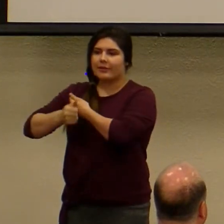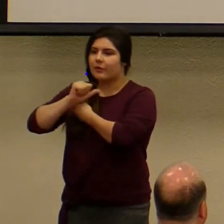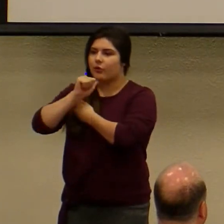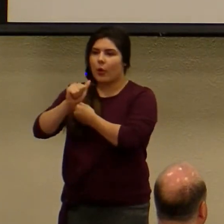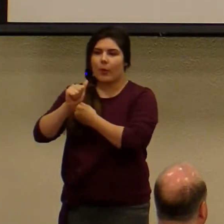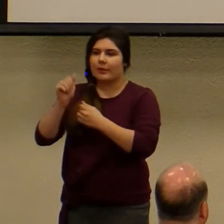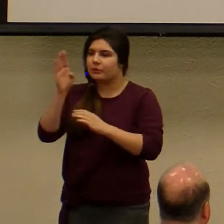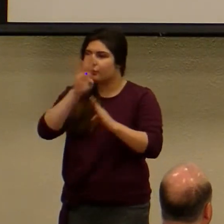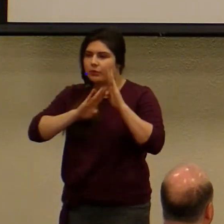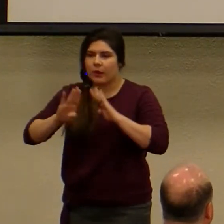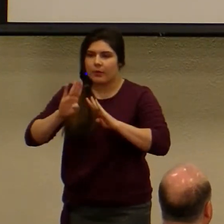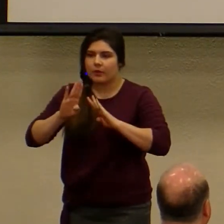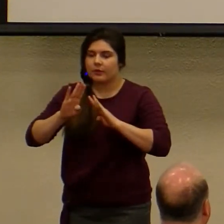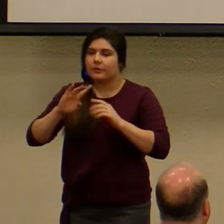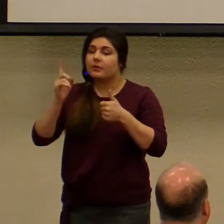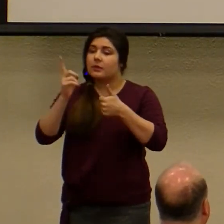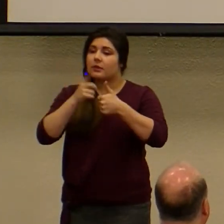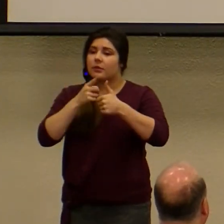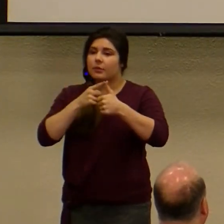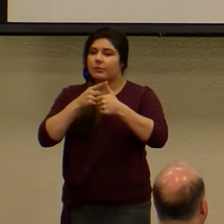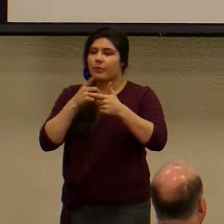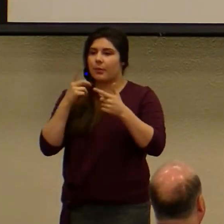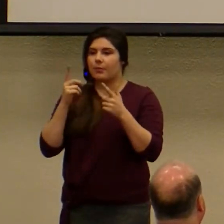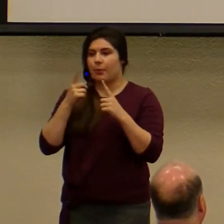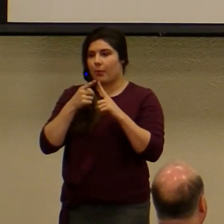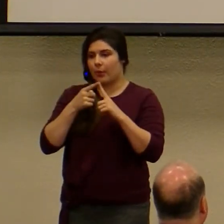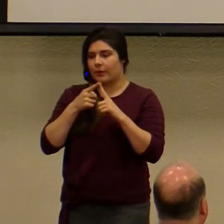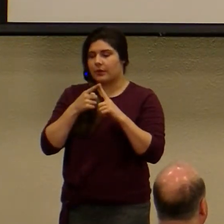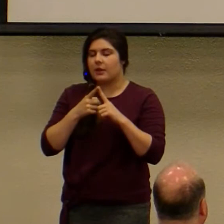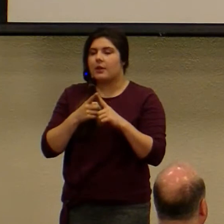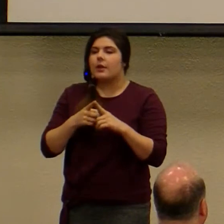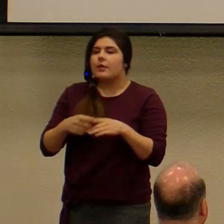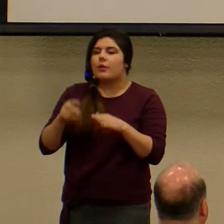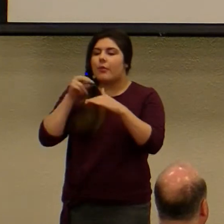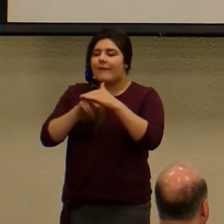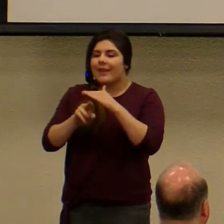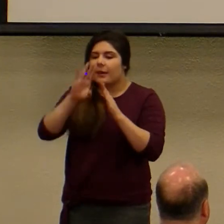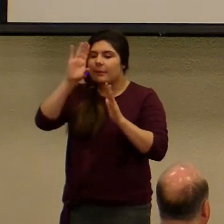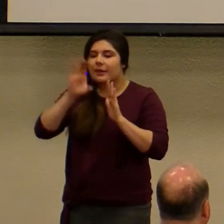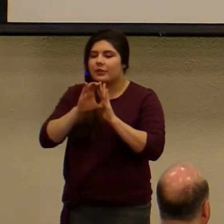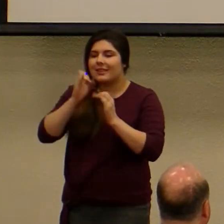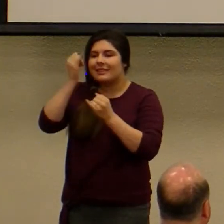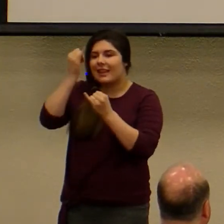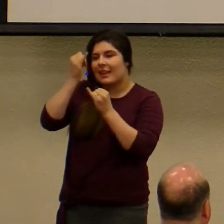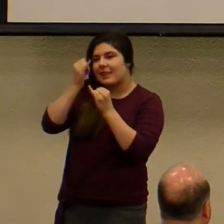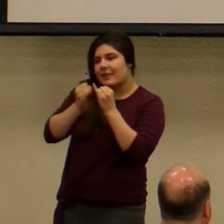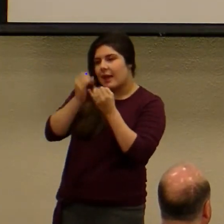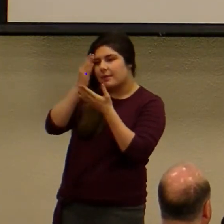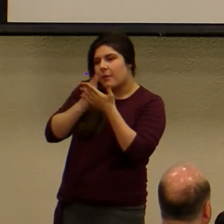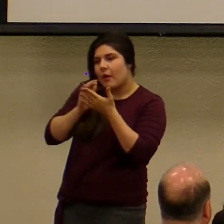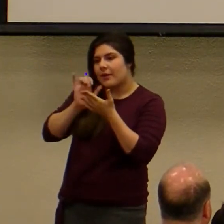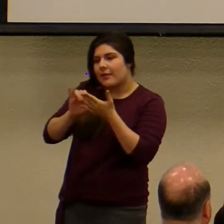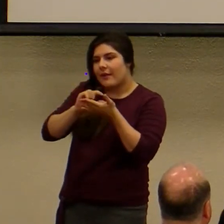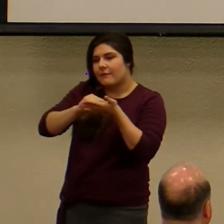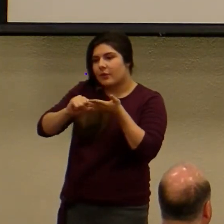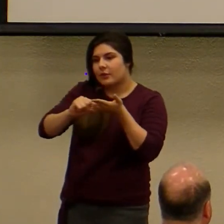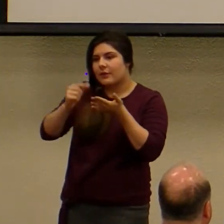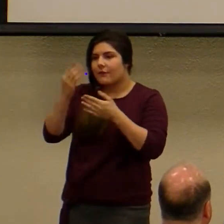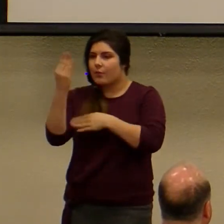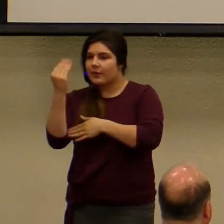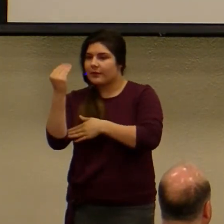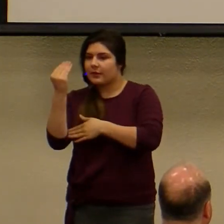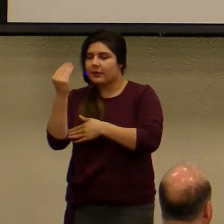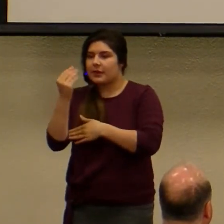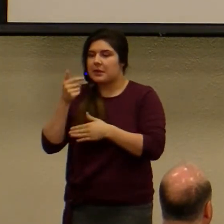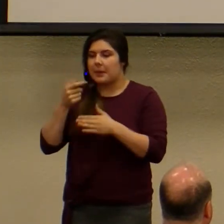Point number one, the prophetic picture in the text is in the last clause of verse number 14. He